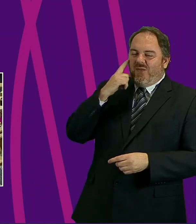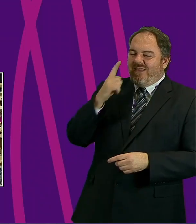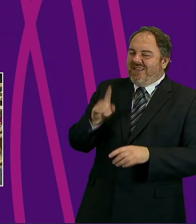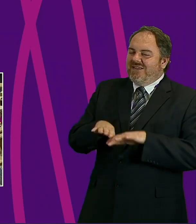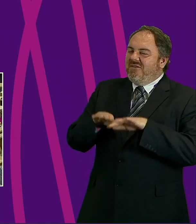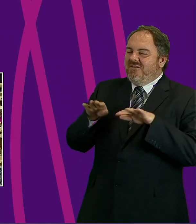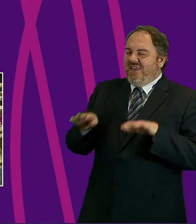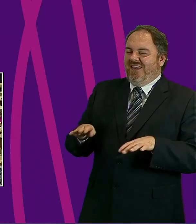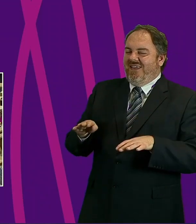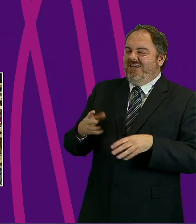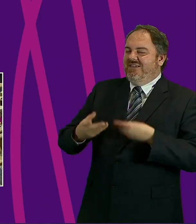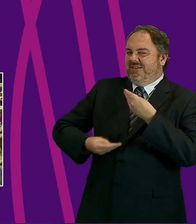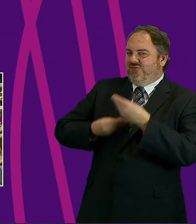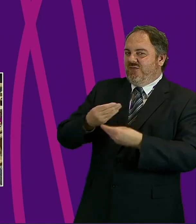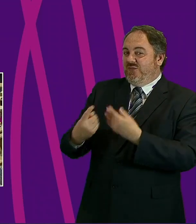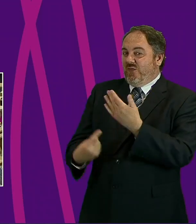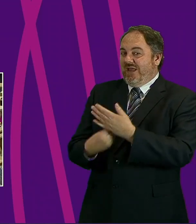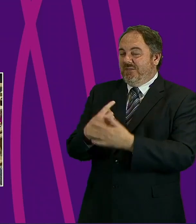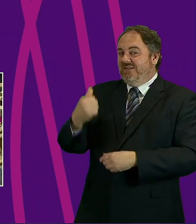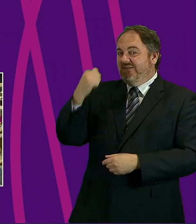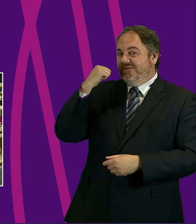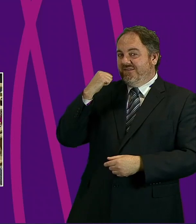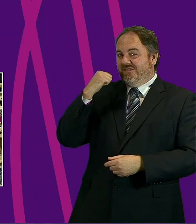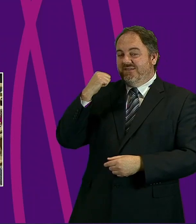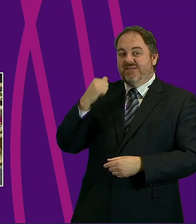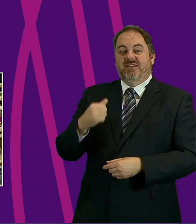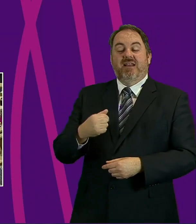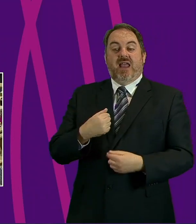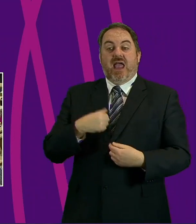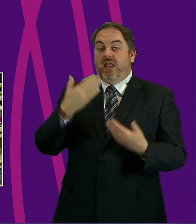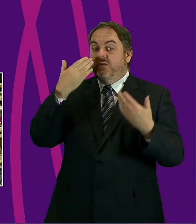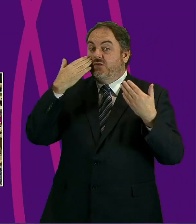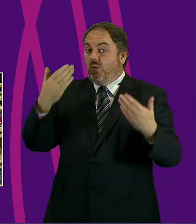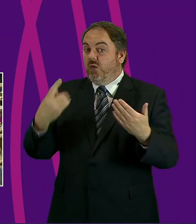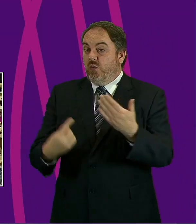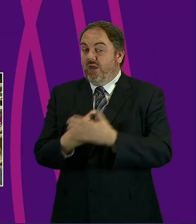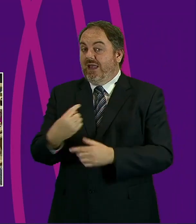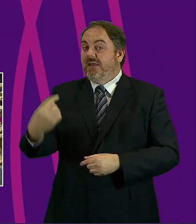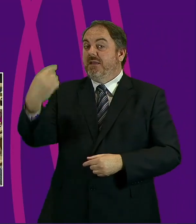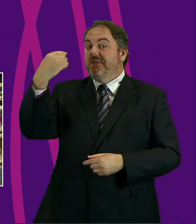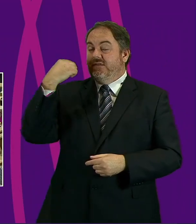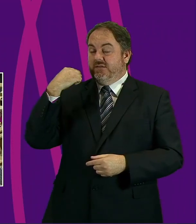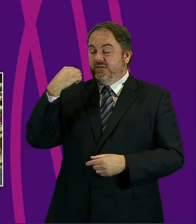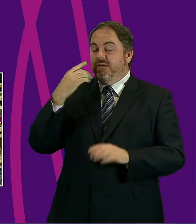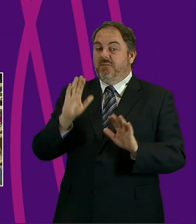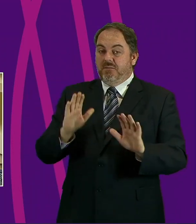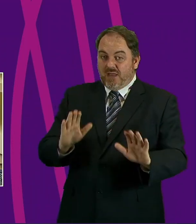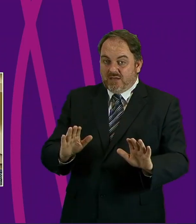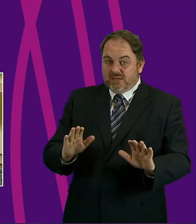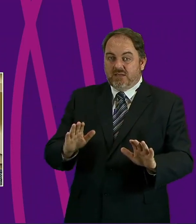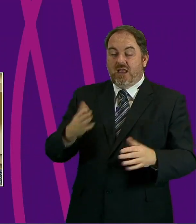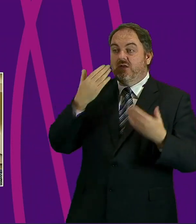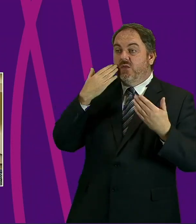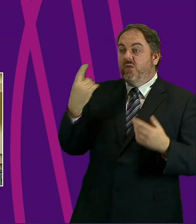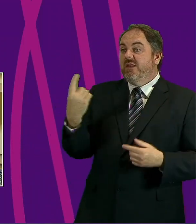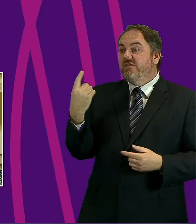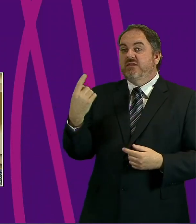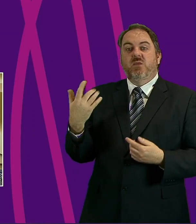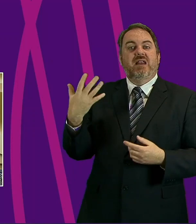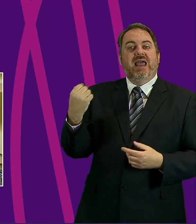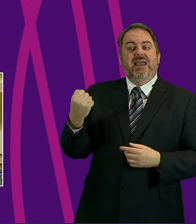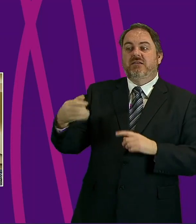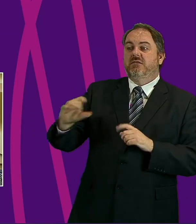am not aware of having knowledge of this event, so I certainly wouldn't be able to answer the questions about whether anybody there was suspected of having